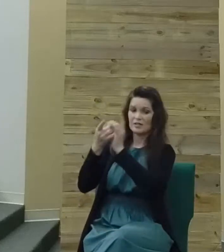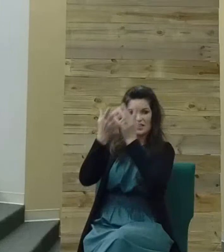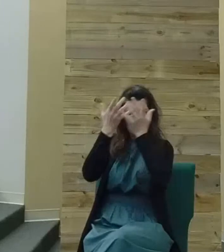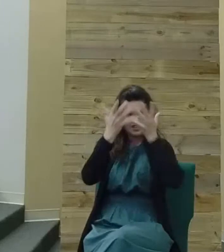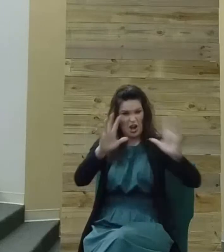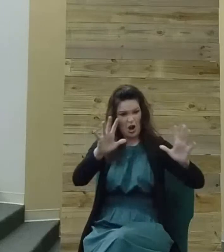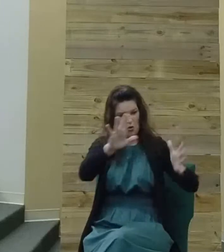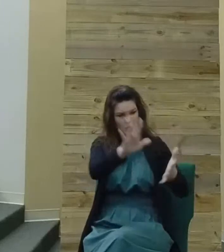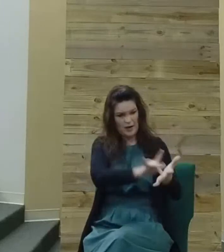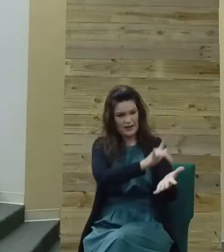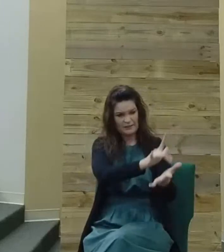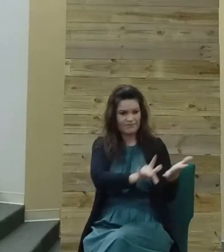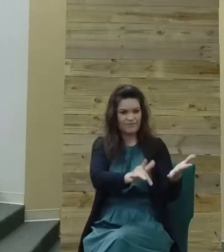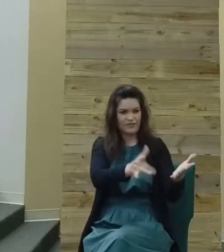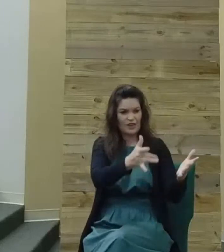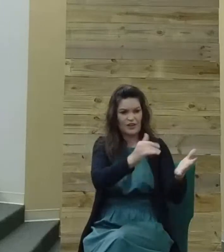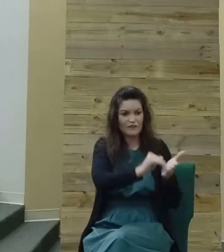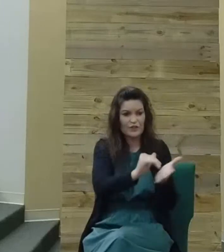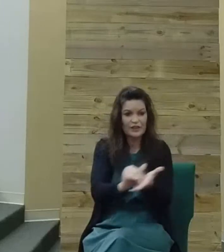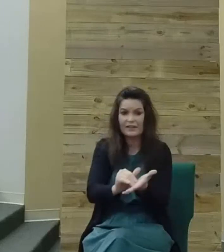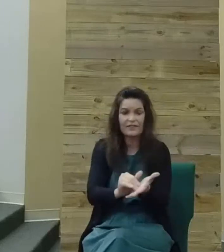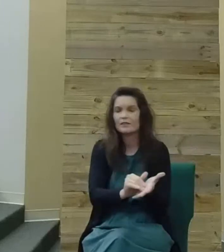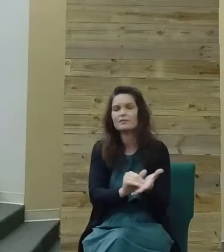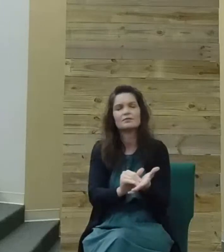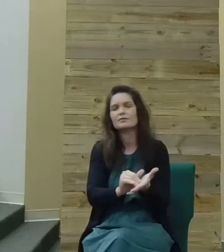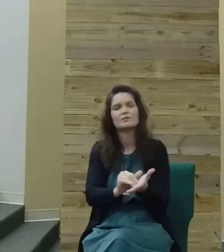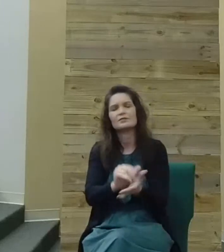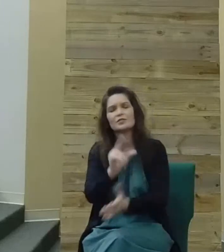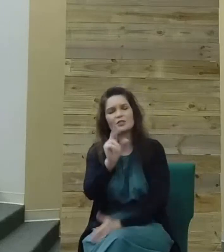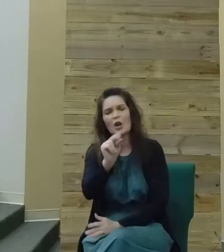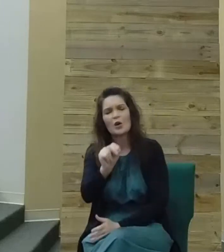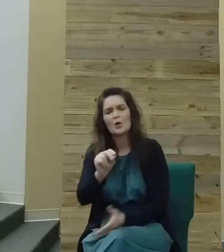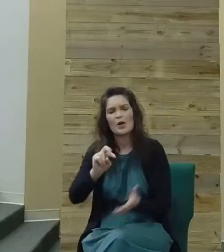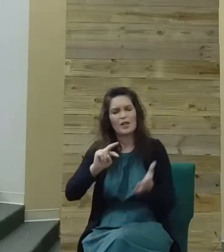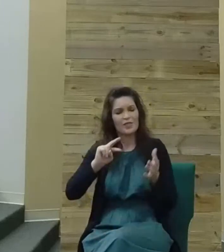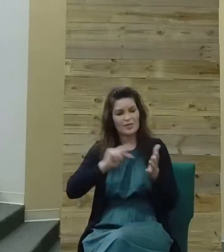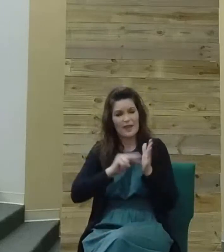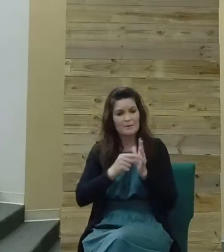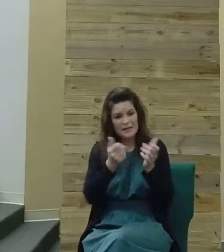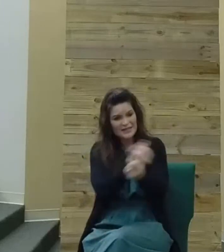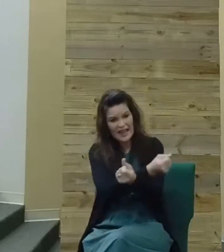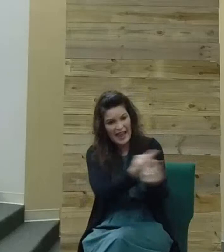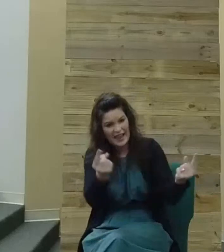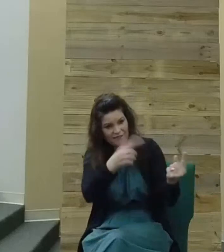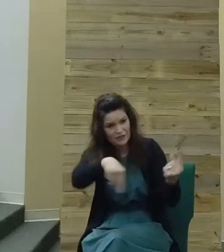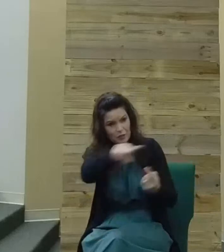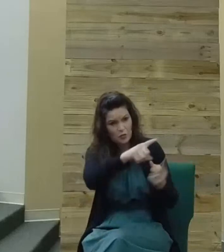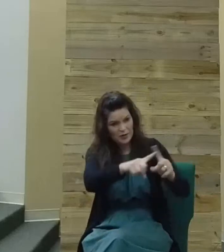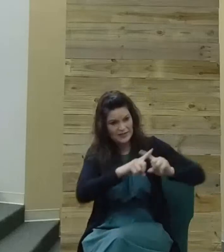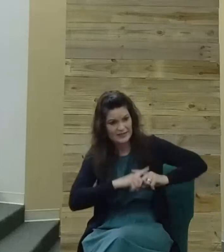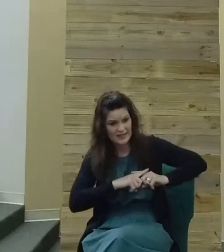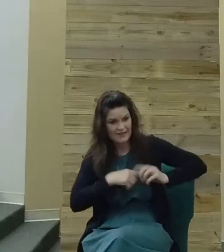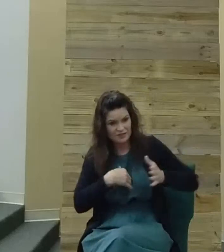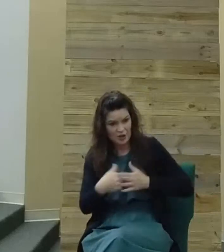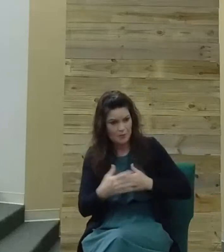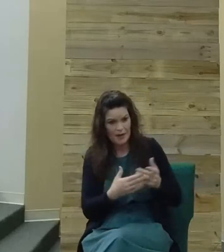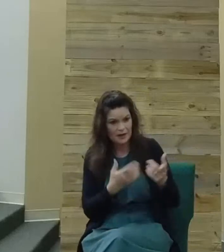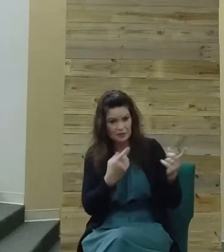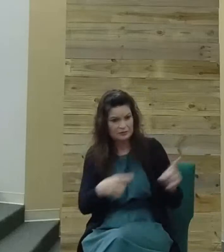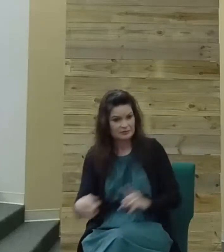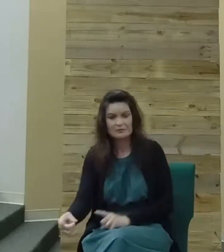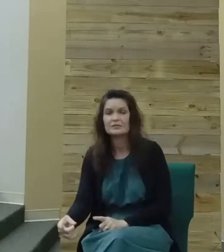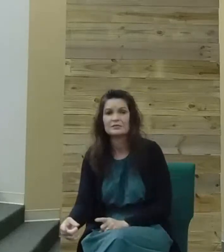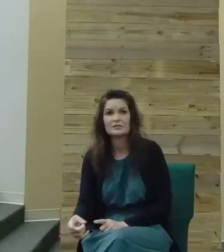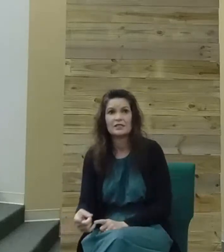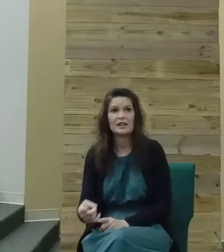already reconciled everyone to himself. That would mean that everyone is saved. That would mean that the Great